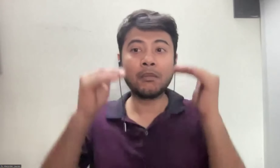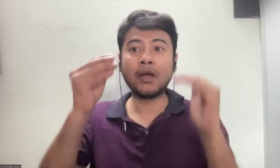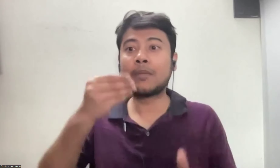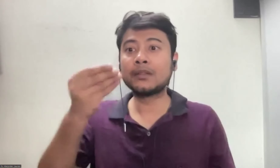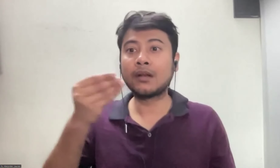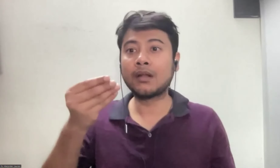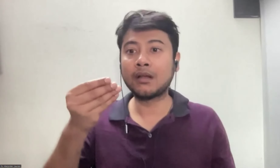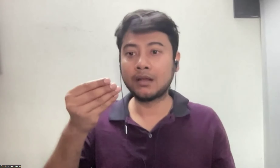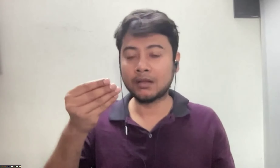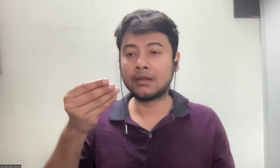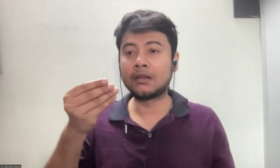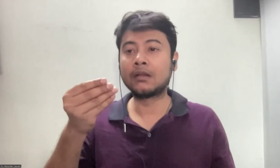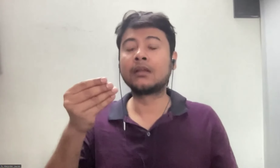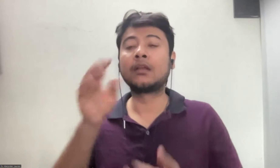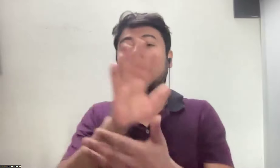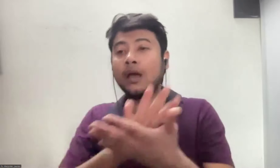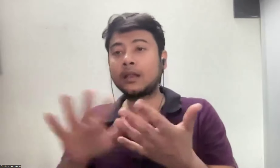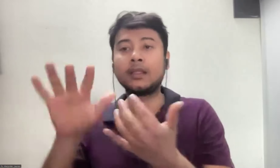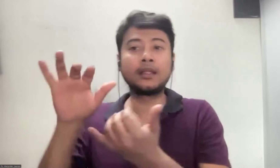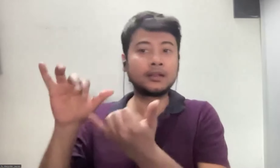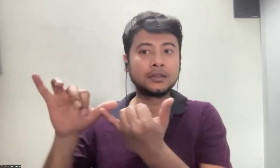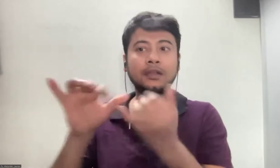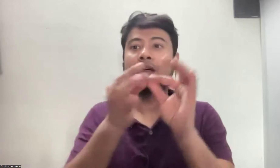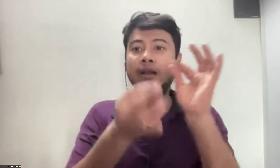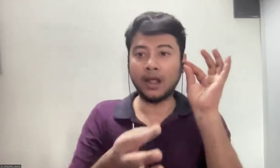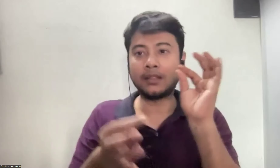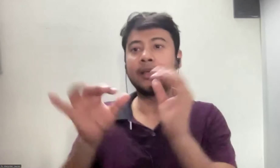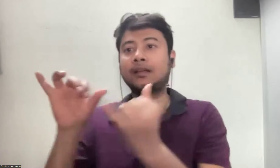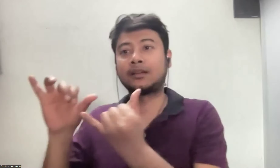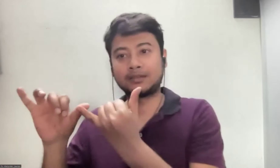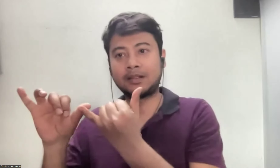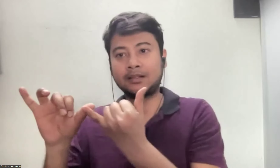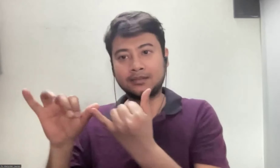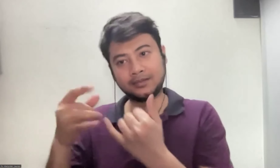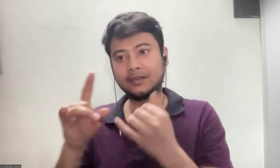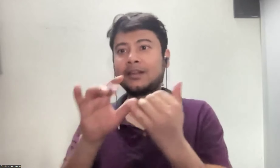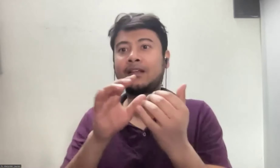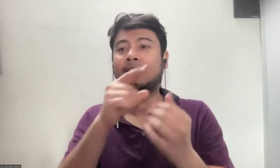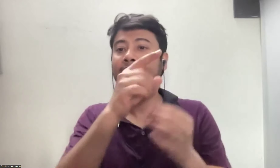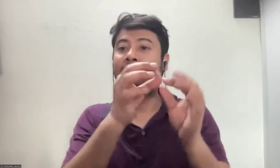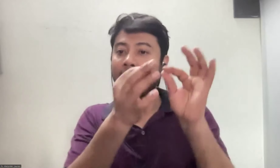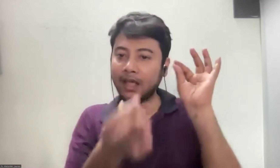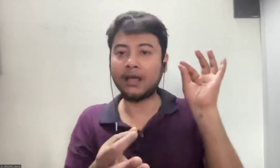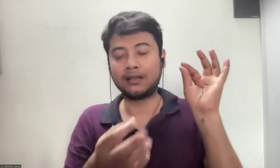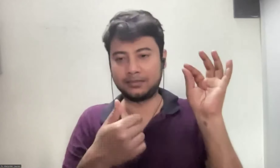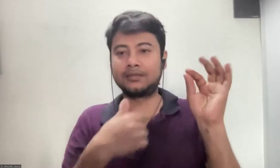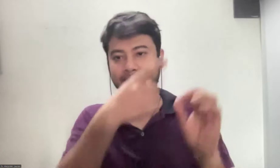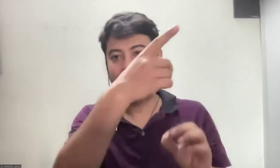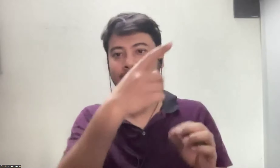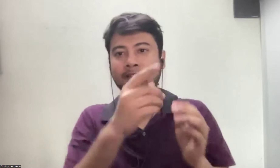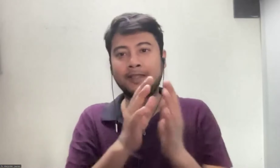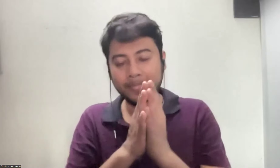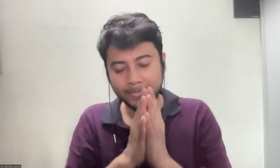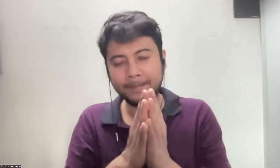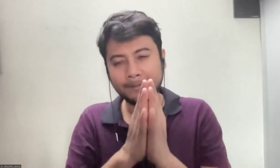directly Radharani and we are telling her that please recommend my name to Lord Krishna because she is the highest,